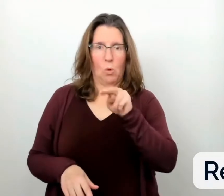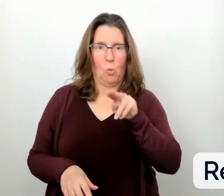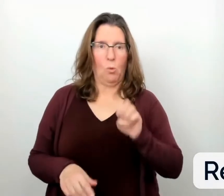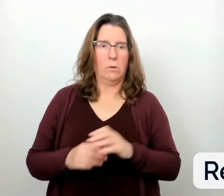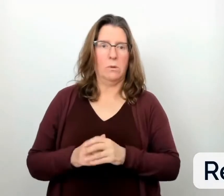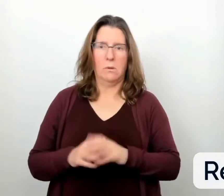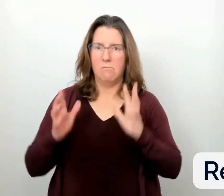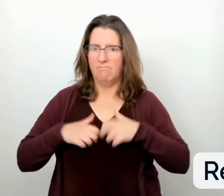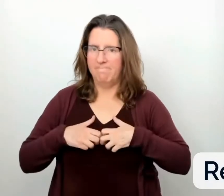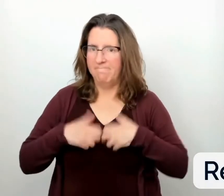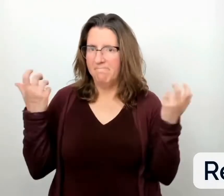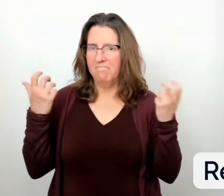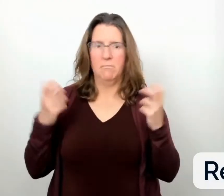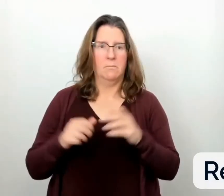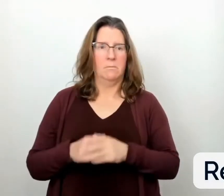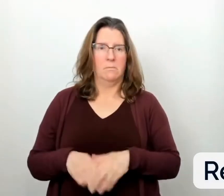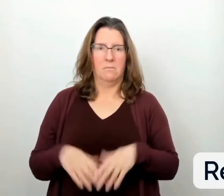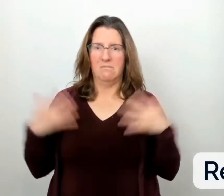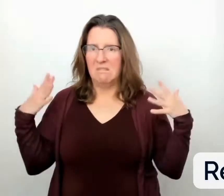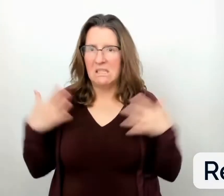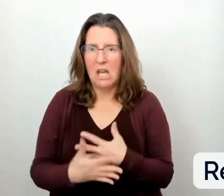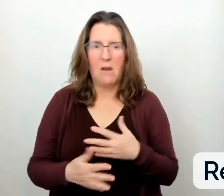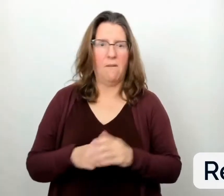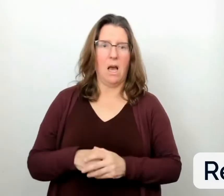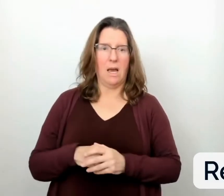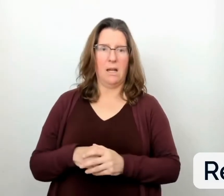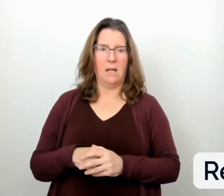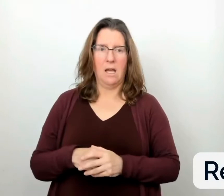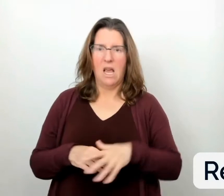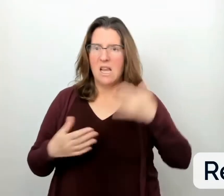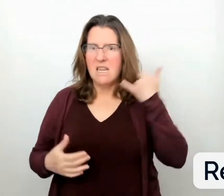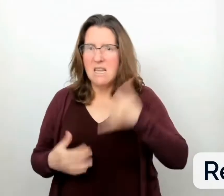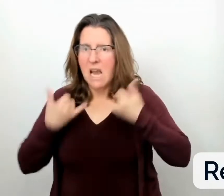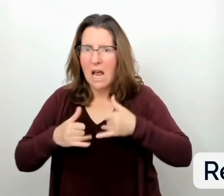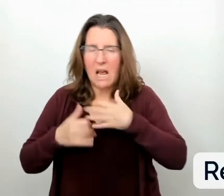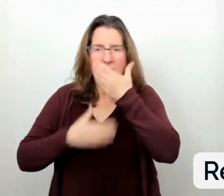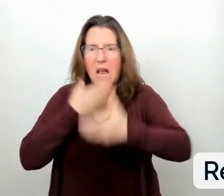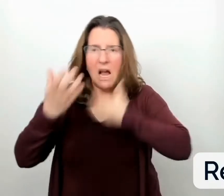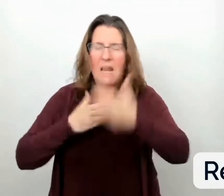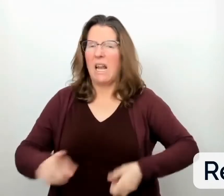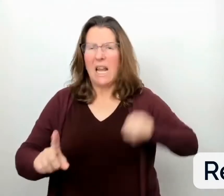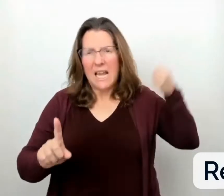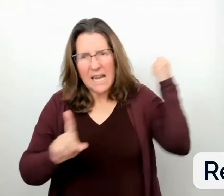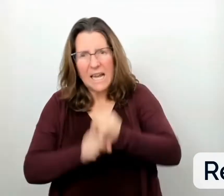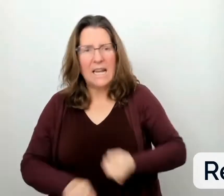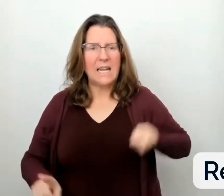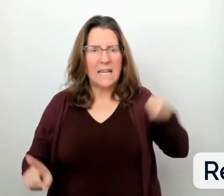Red zone students may be feeling angry, scared. You may see yelling or